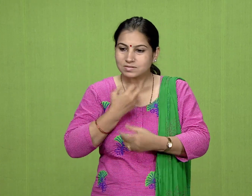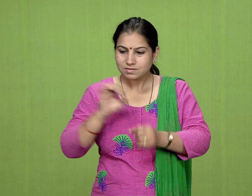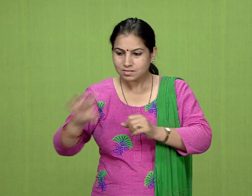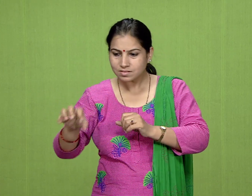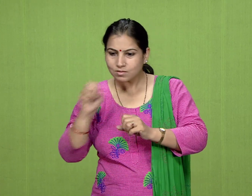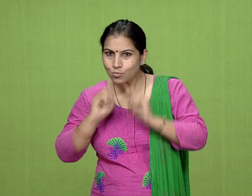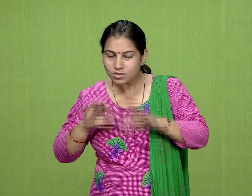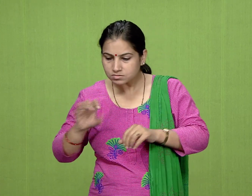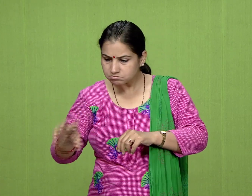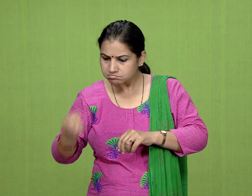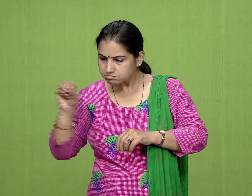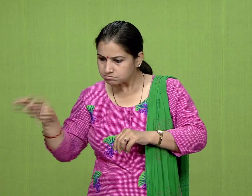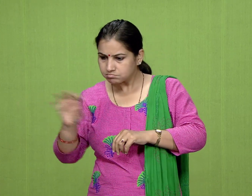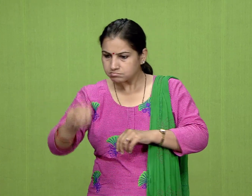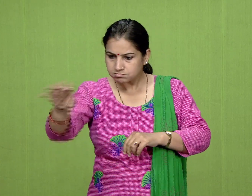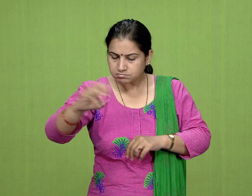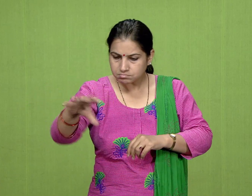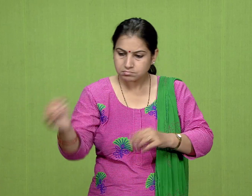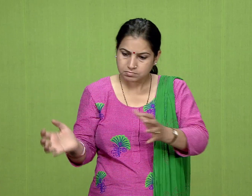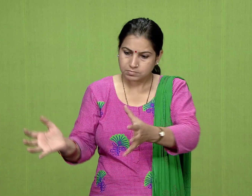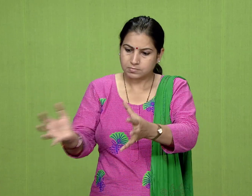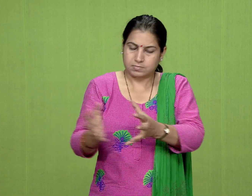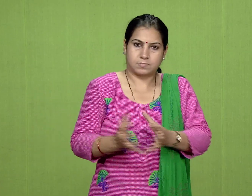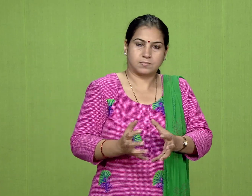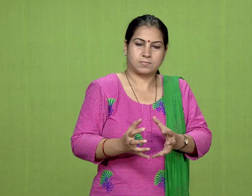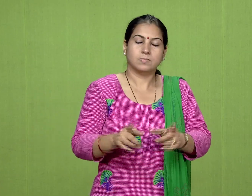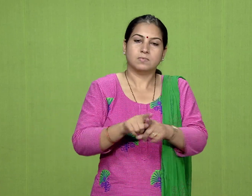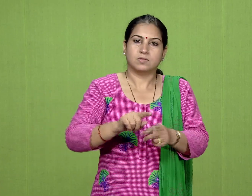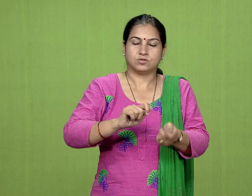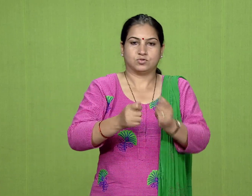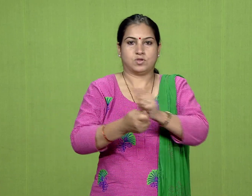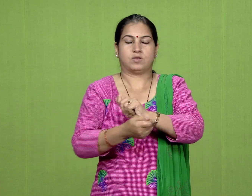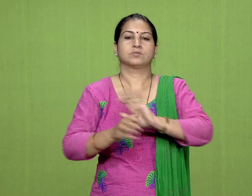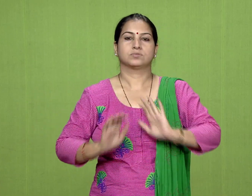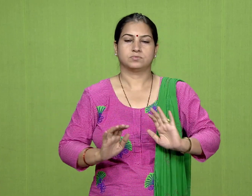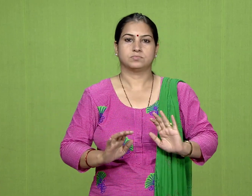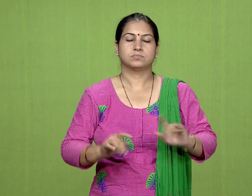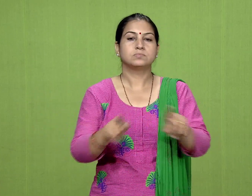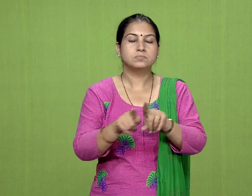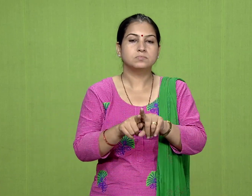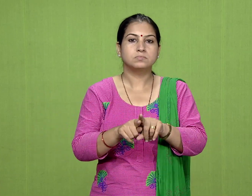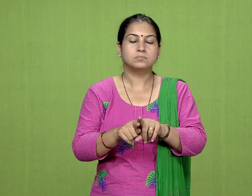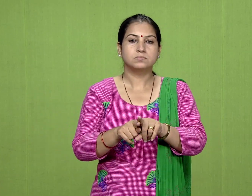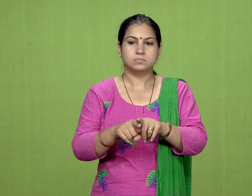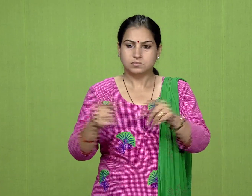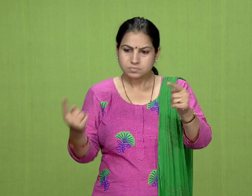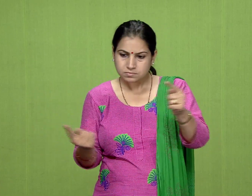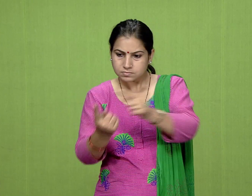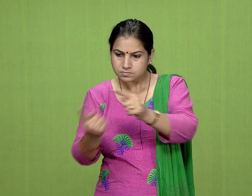In this, the yarns tend to get matted and tend to stick to each